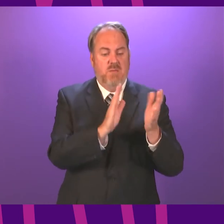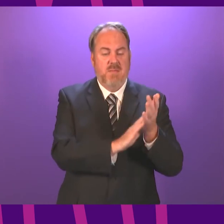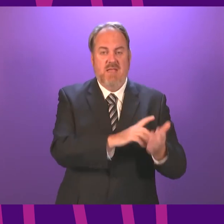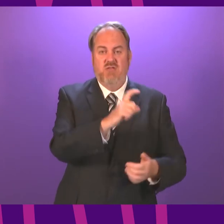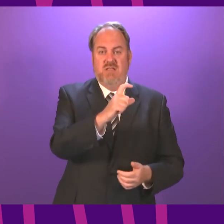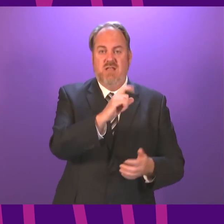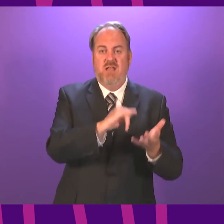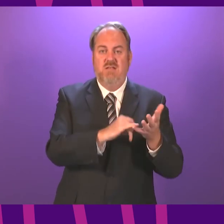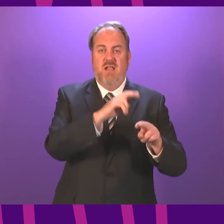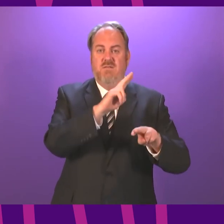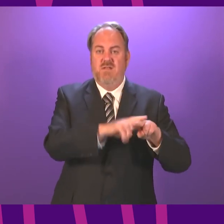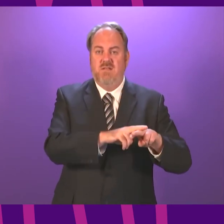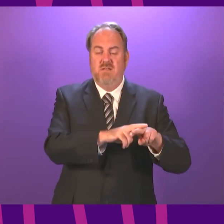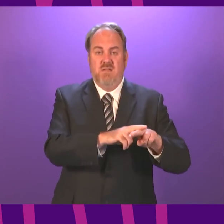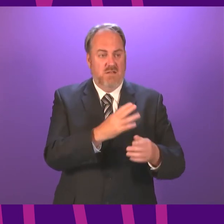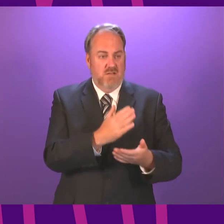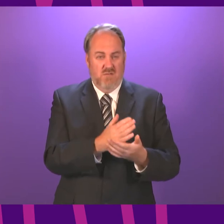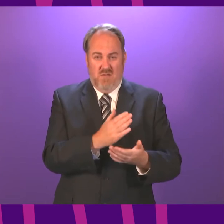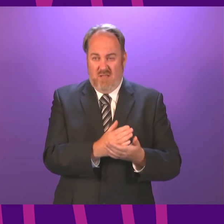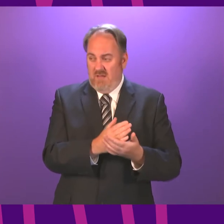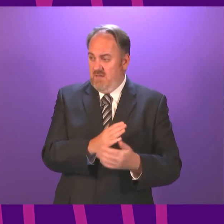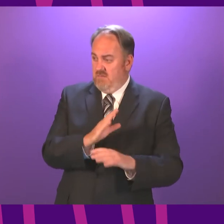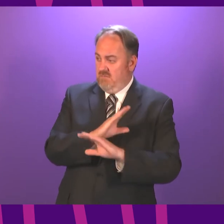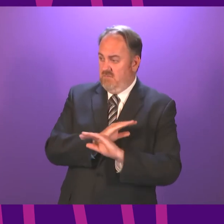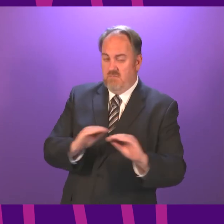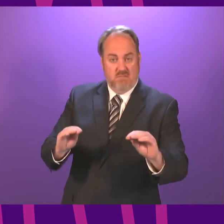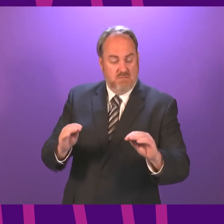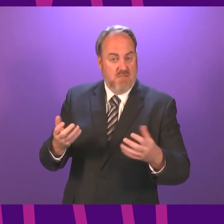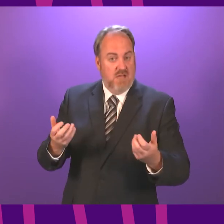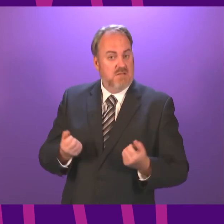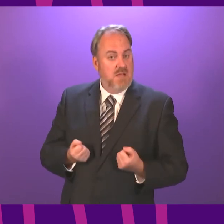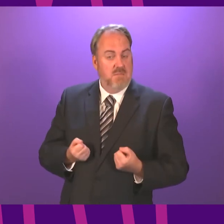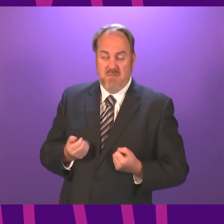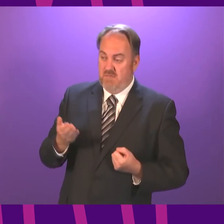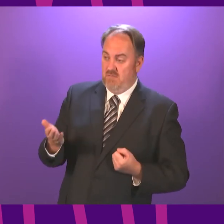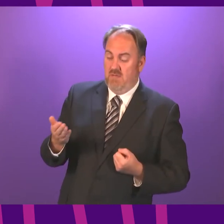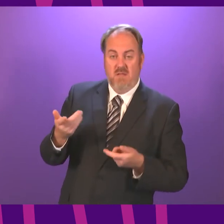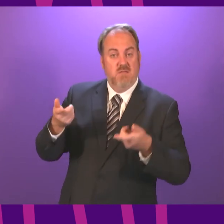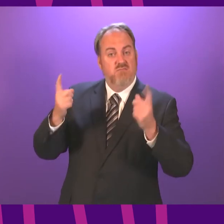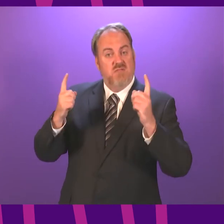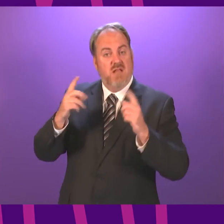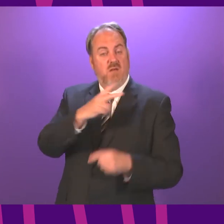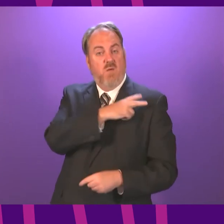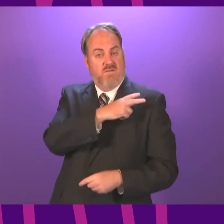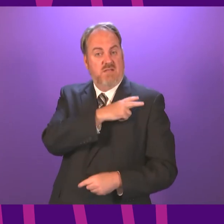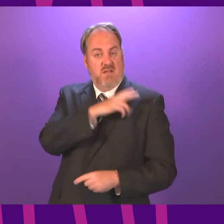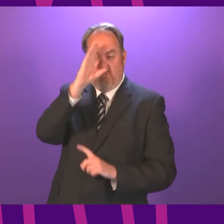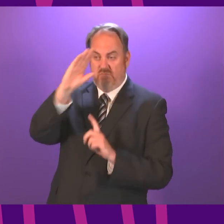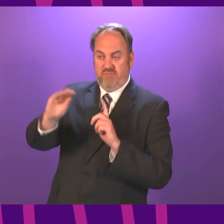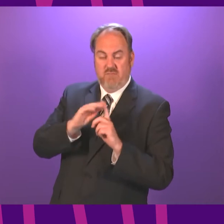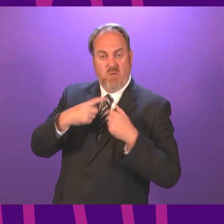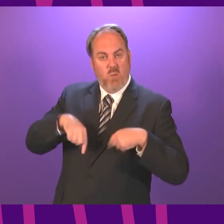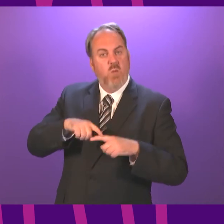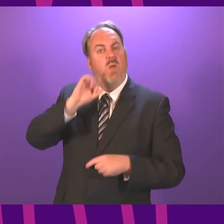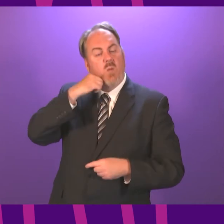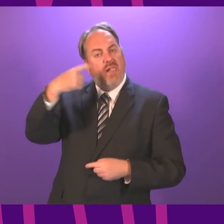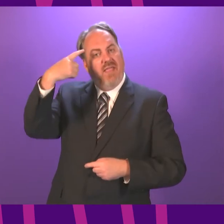And I completely accept and respect the words that the Presiding Officer has expressed today, and the Government will